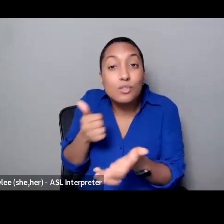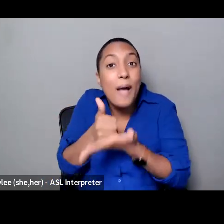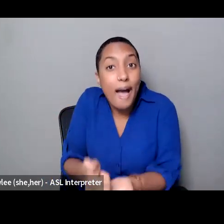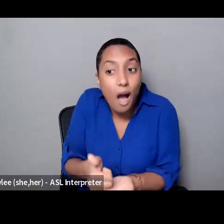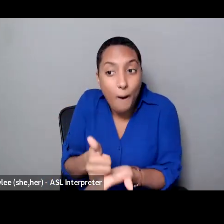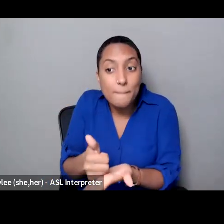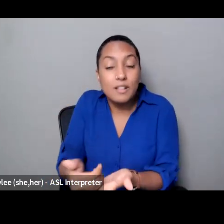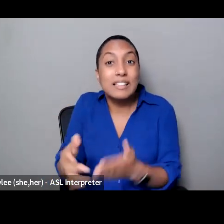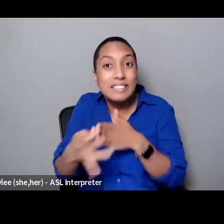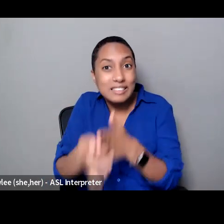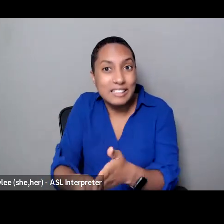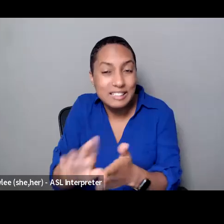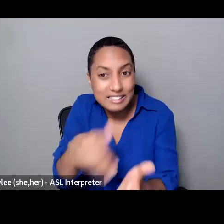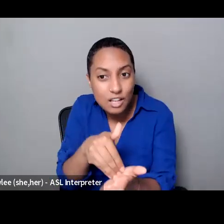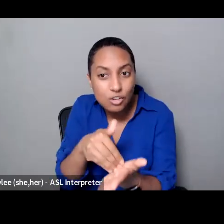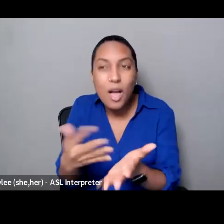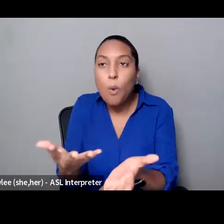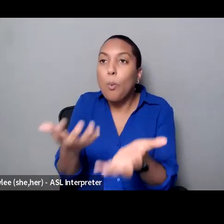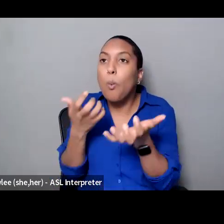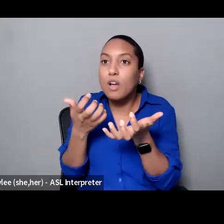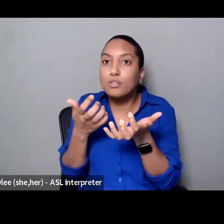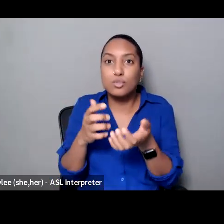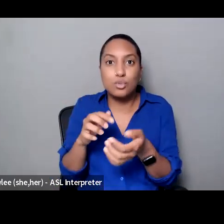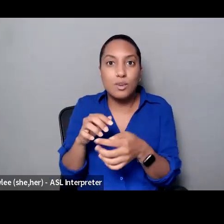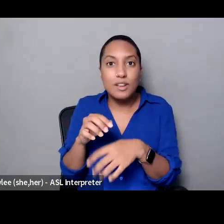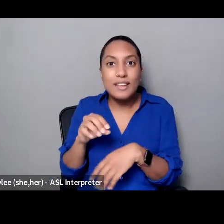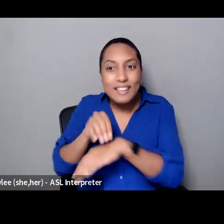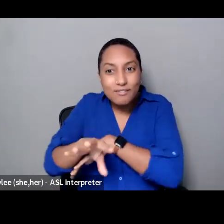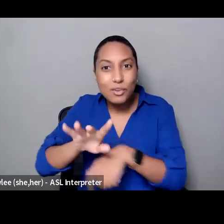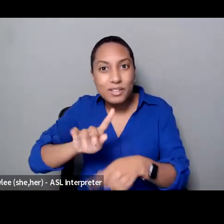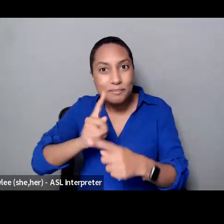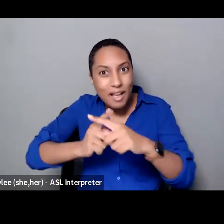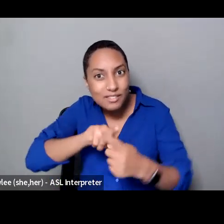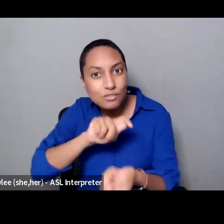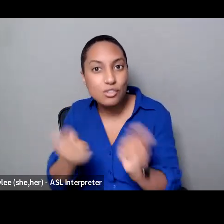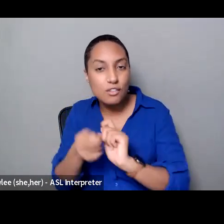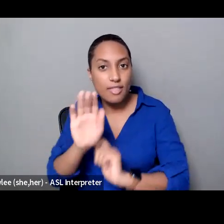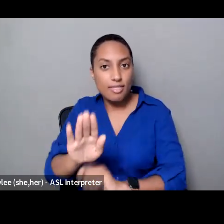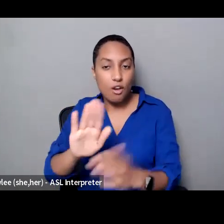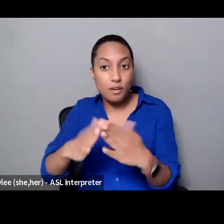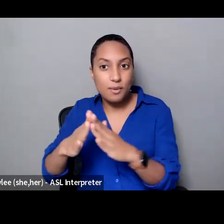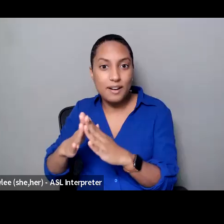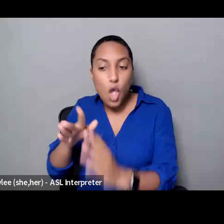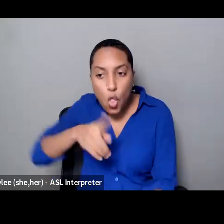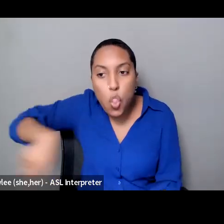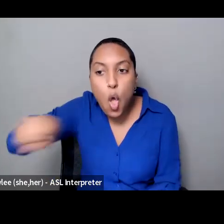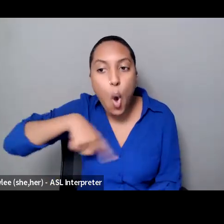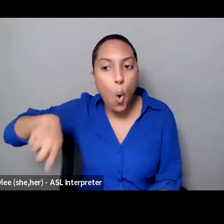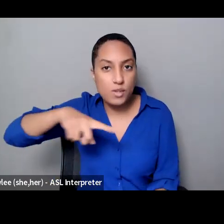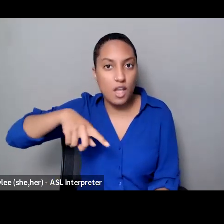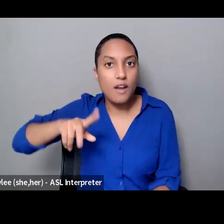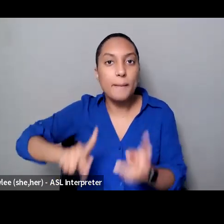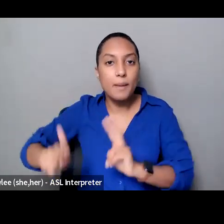the future, who want to actually make changes in their community, those are the folks that I consider to be the people